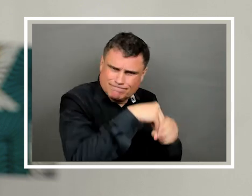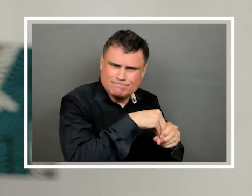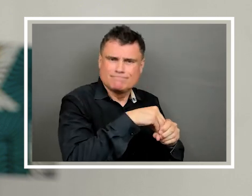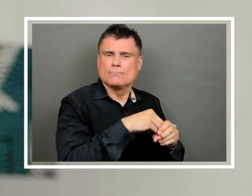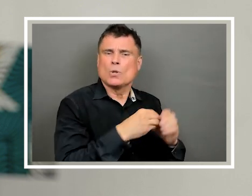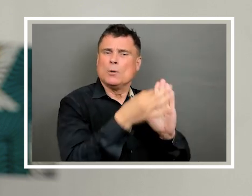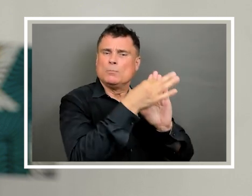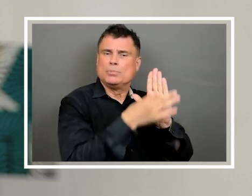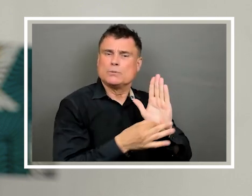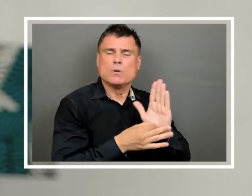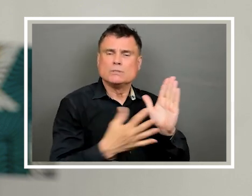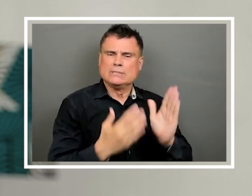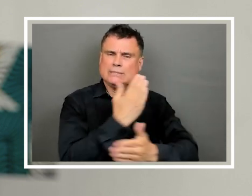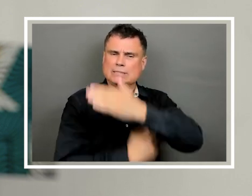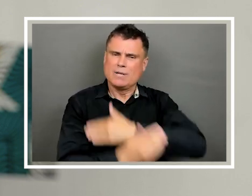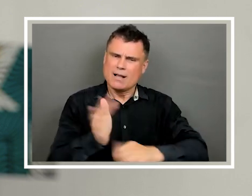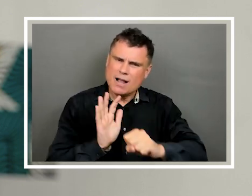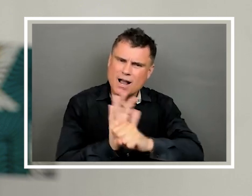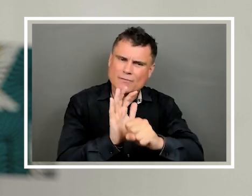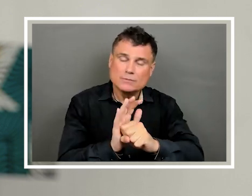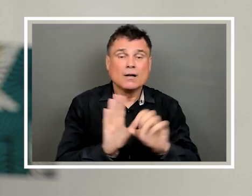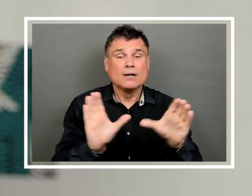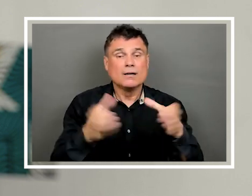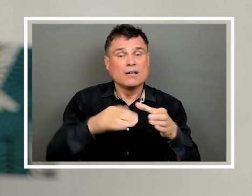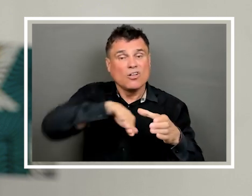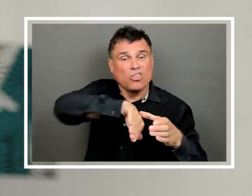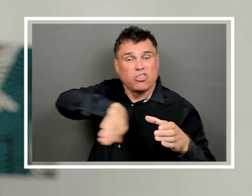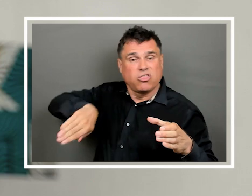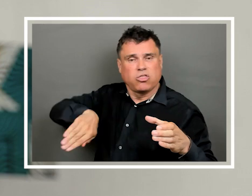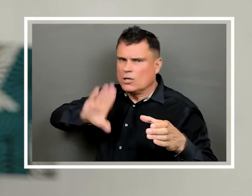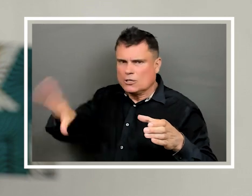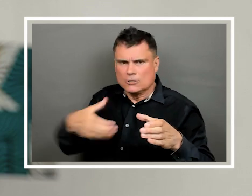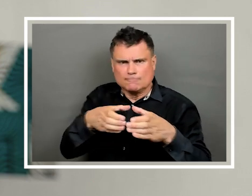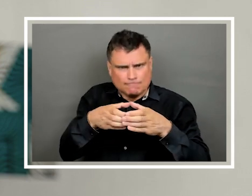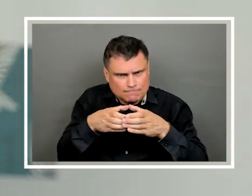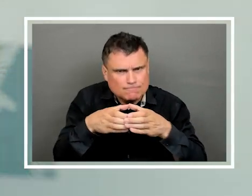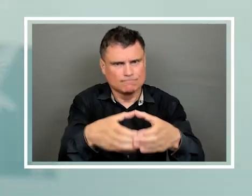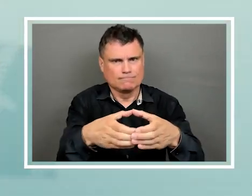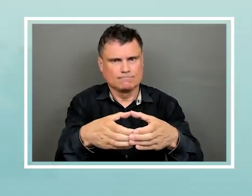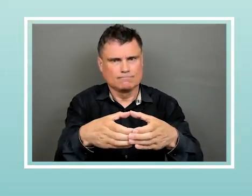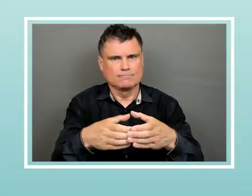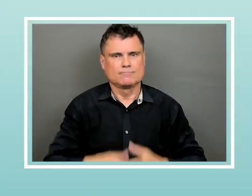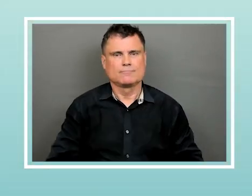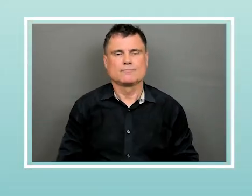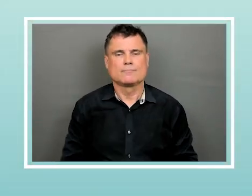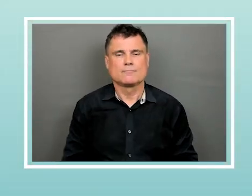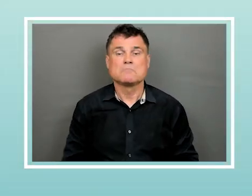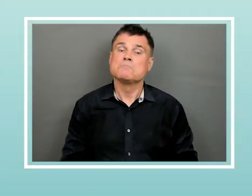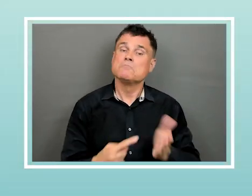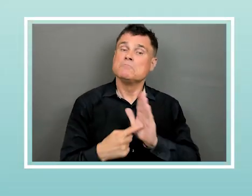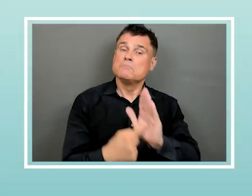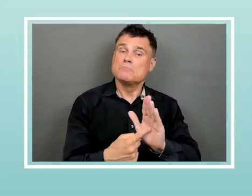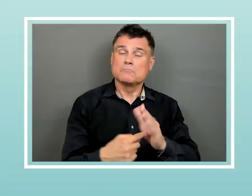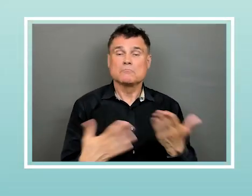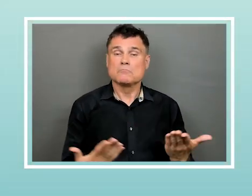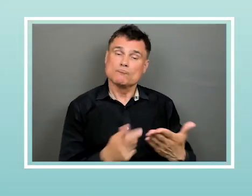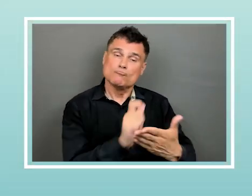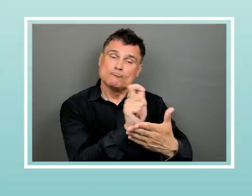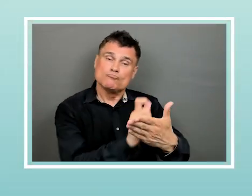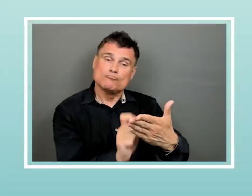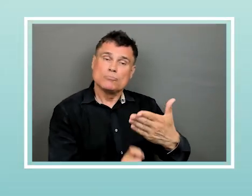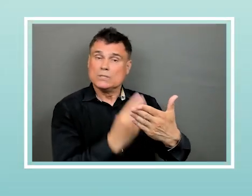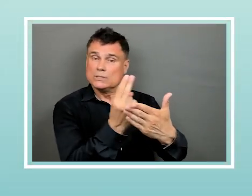disability advocates around the world, nothing about us without us. That means that when you're